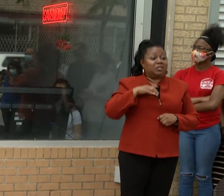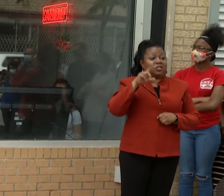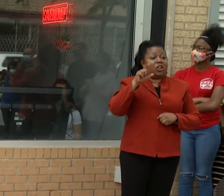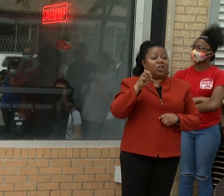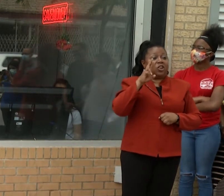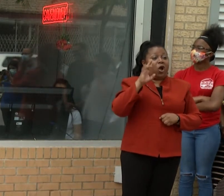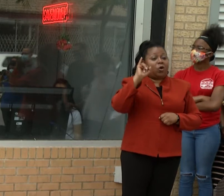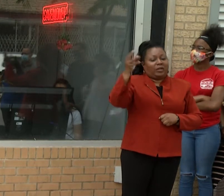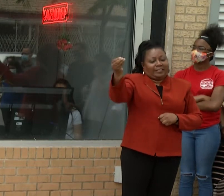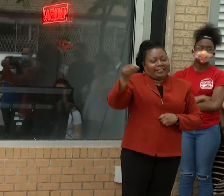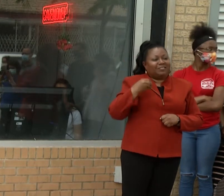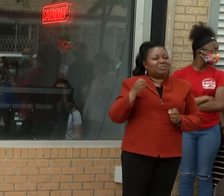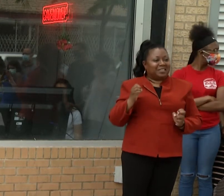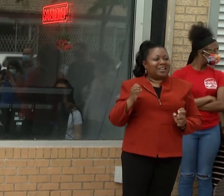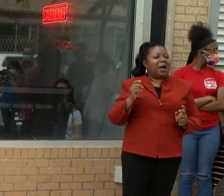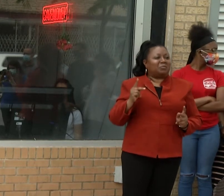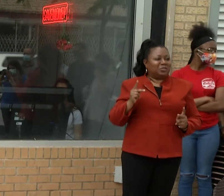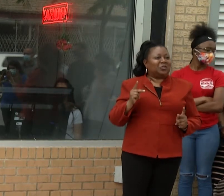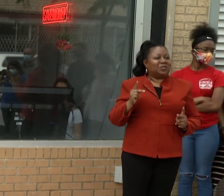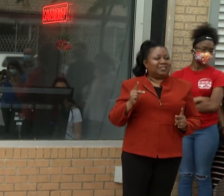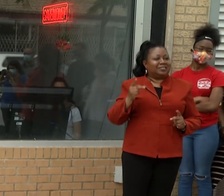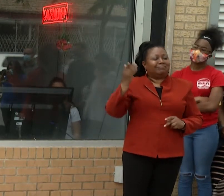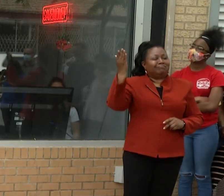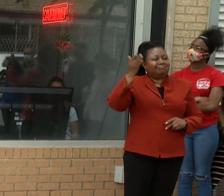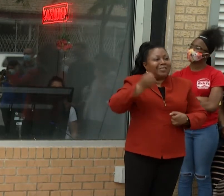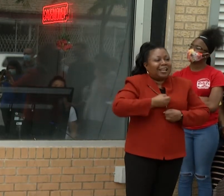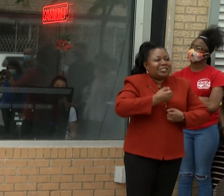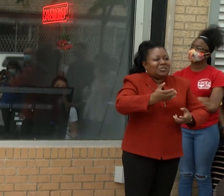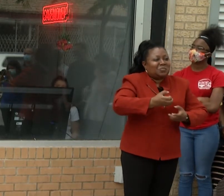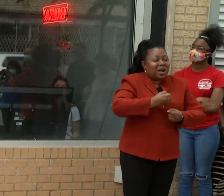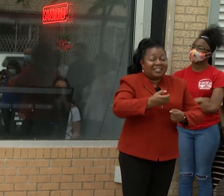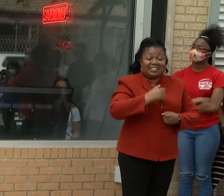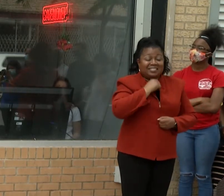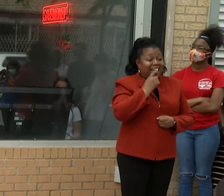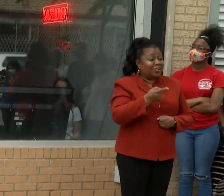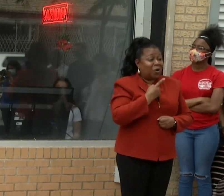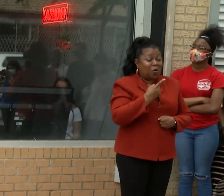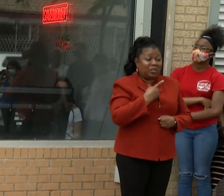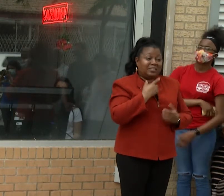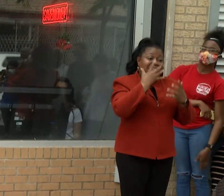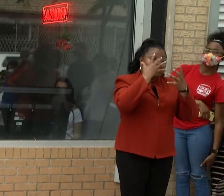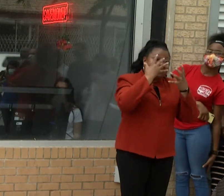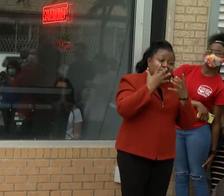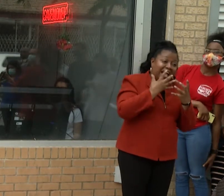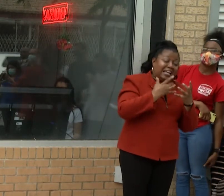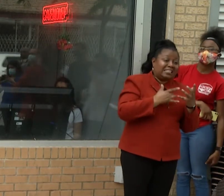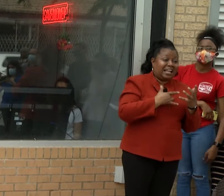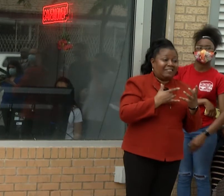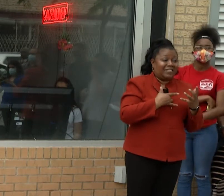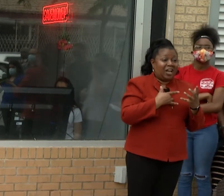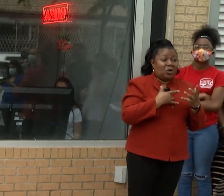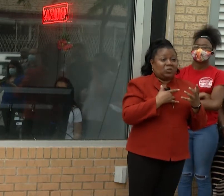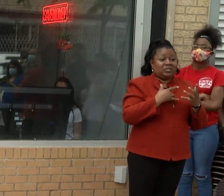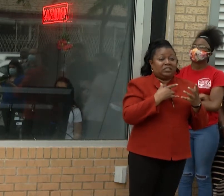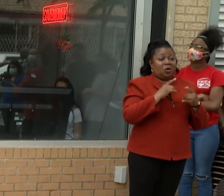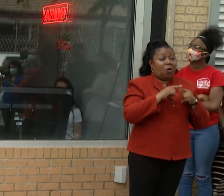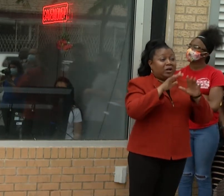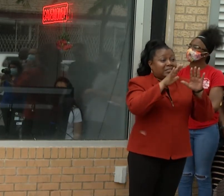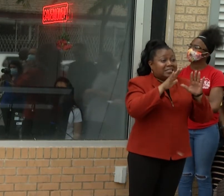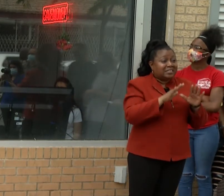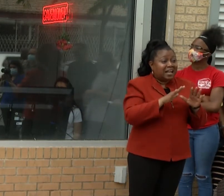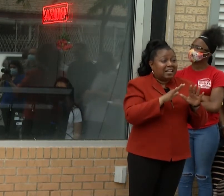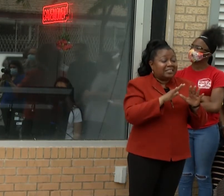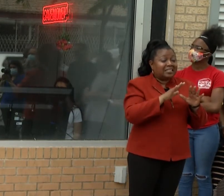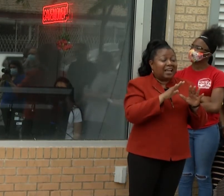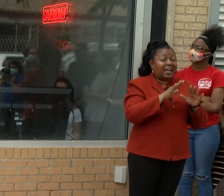giving me this opportunity to just express not only the sadness I felt on Sunday